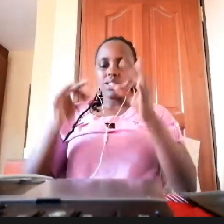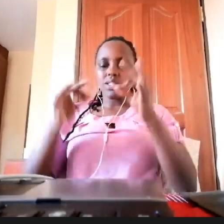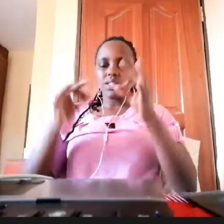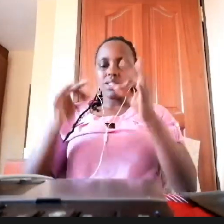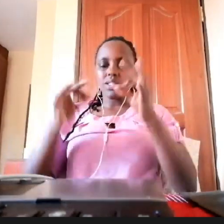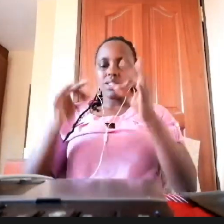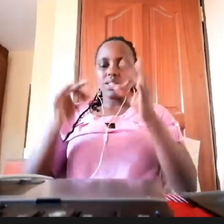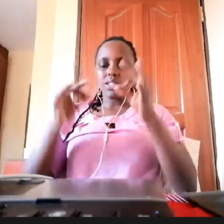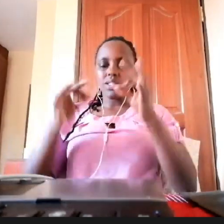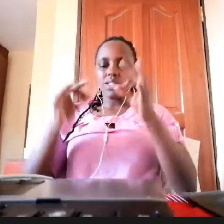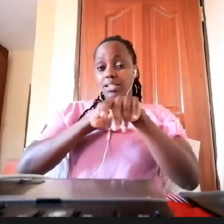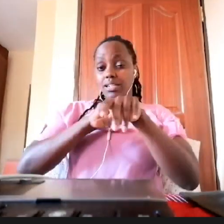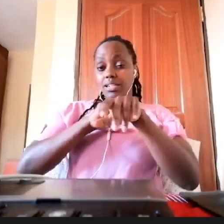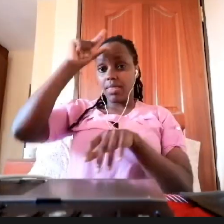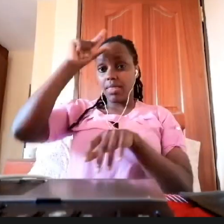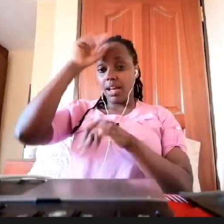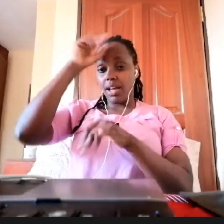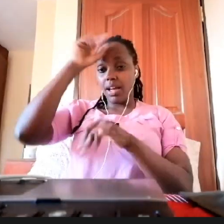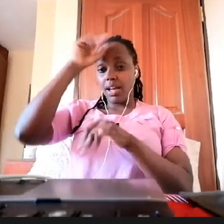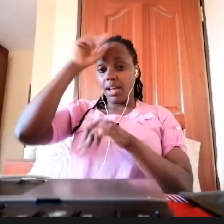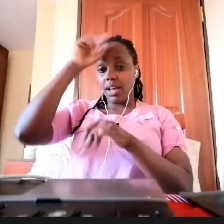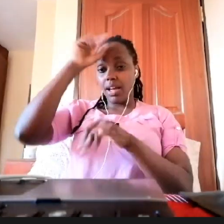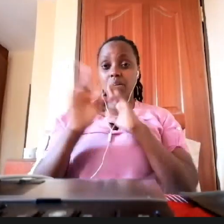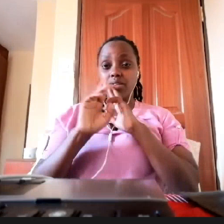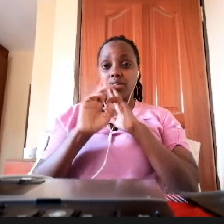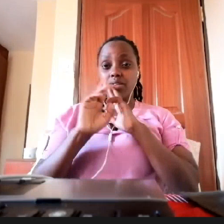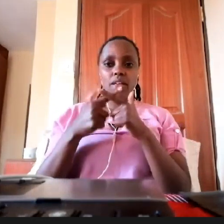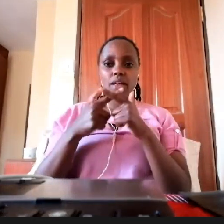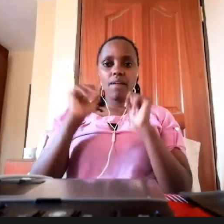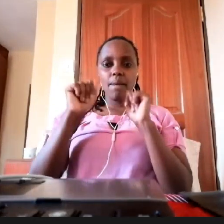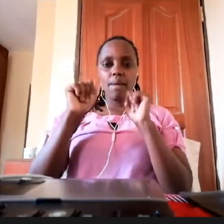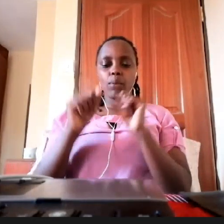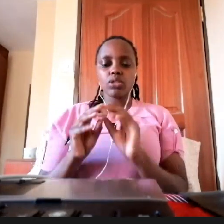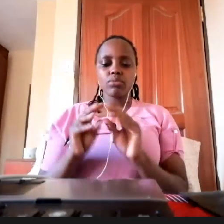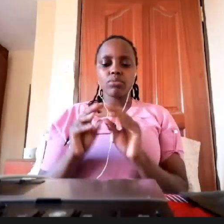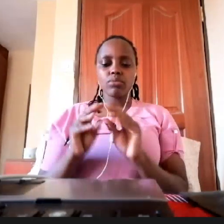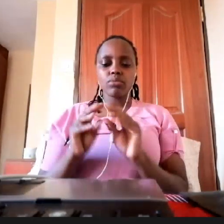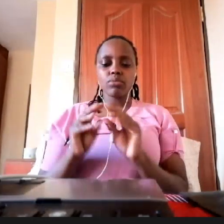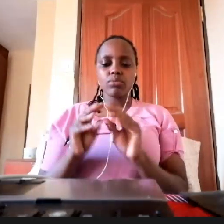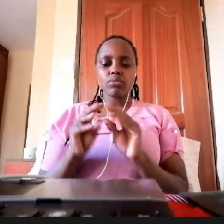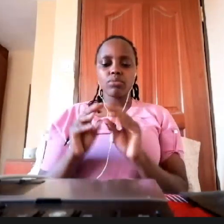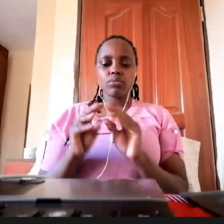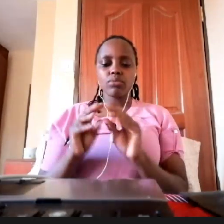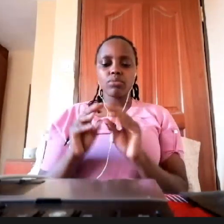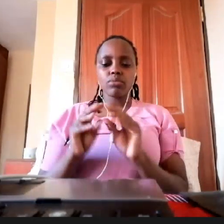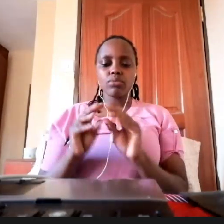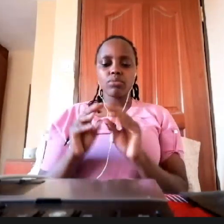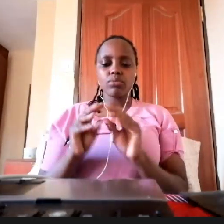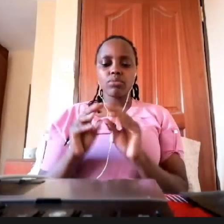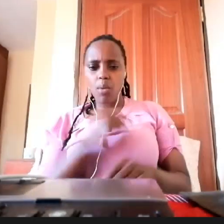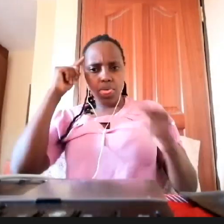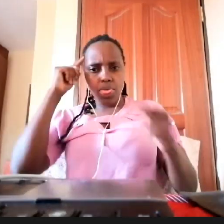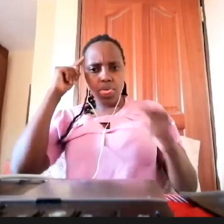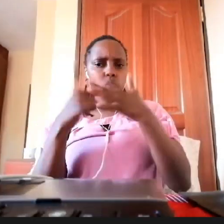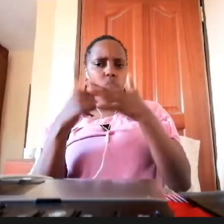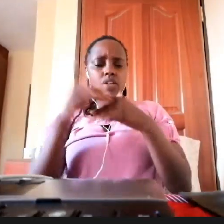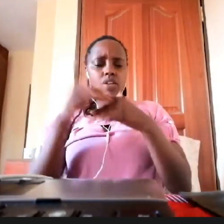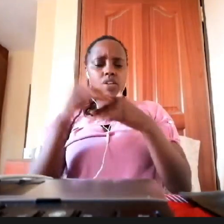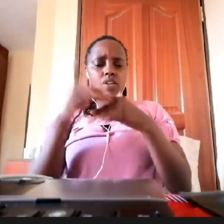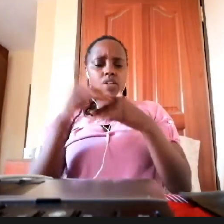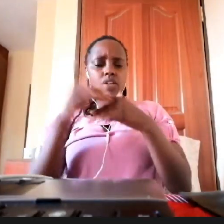and then once the government finalizes their report, we would align our report to what the government